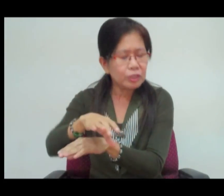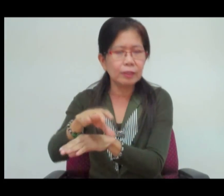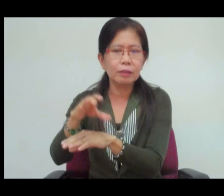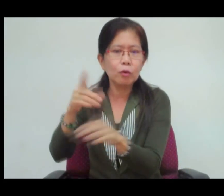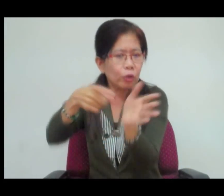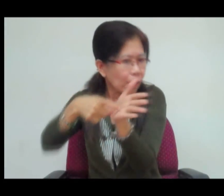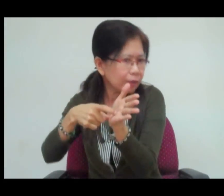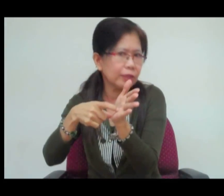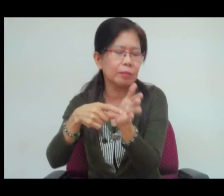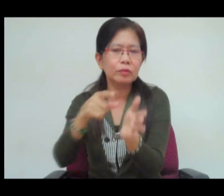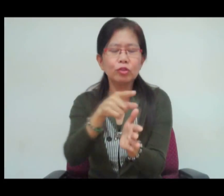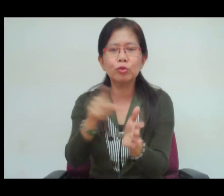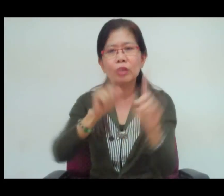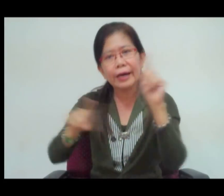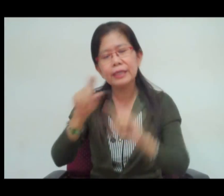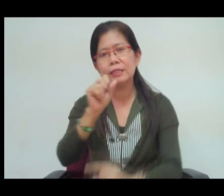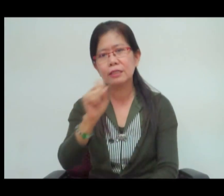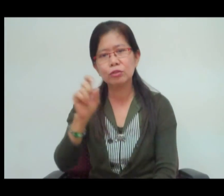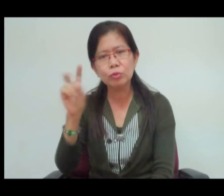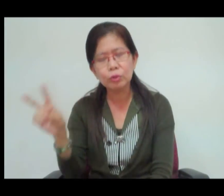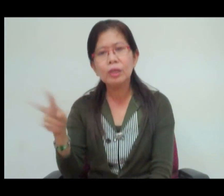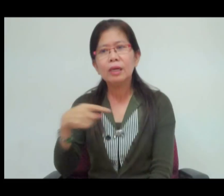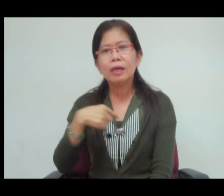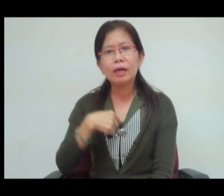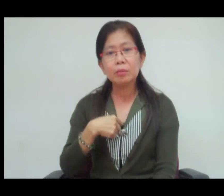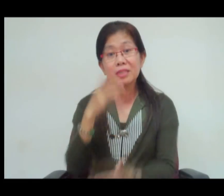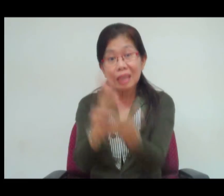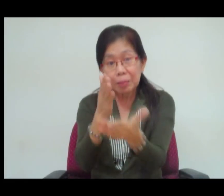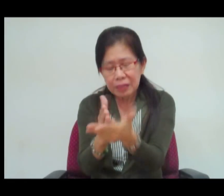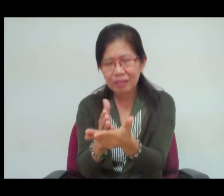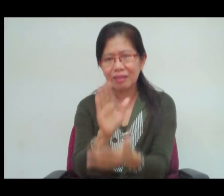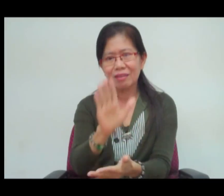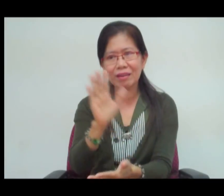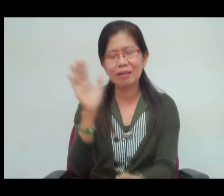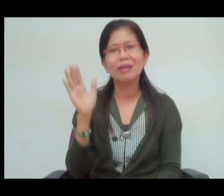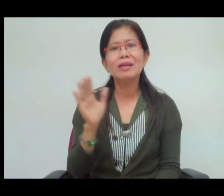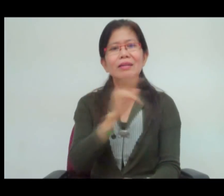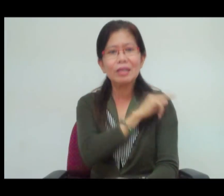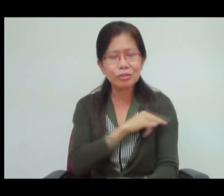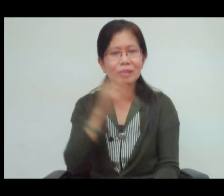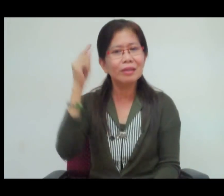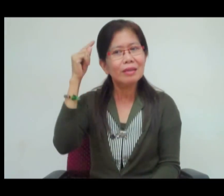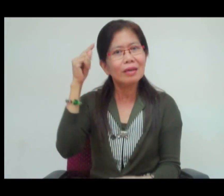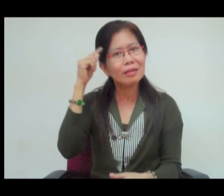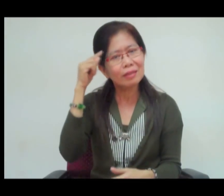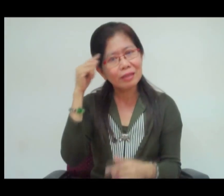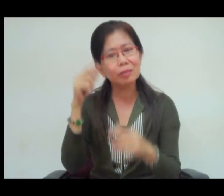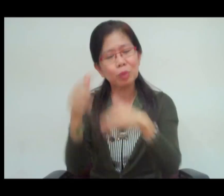or requiring them to sign in C2, I am stopping their natural thinking